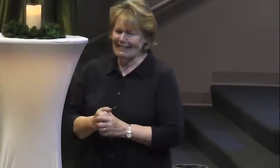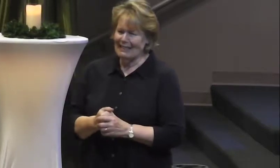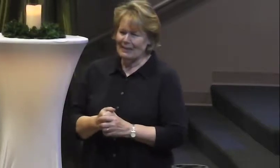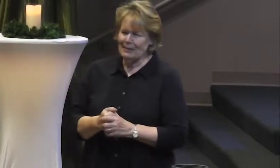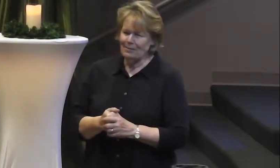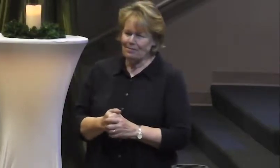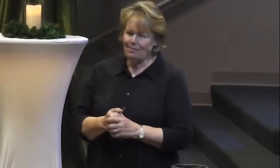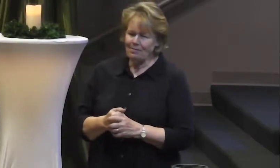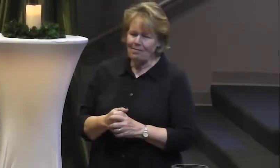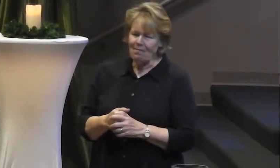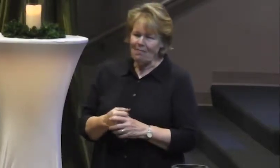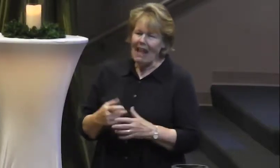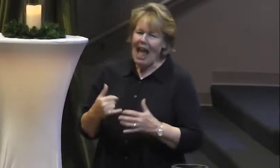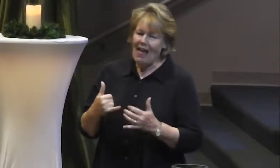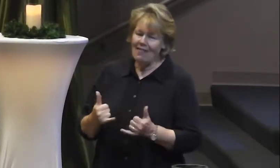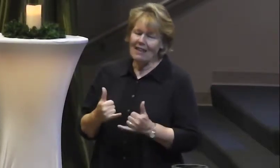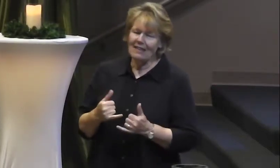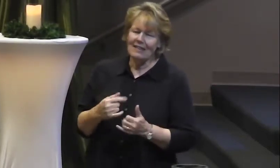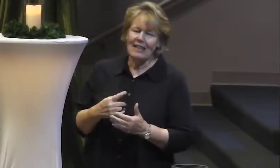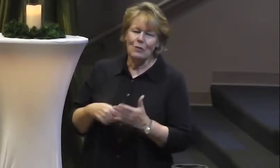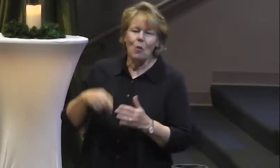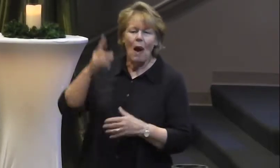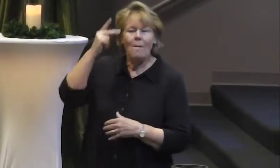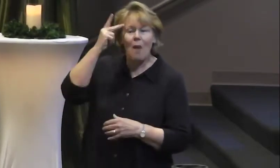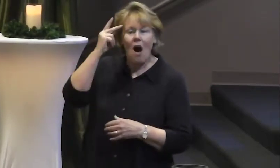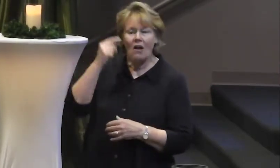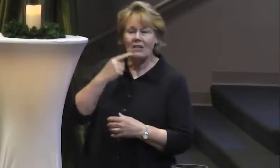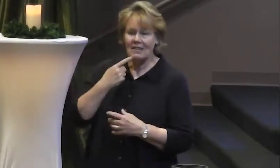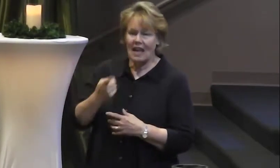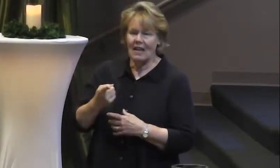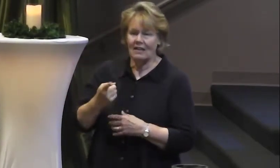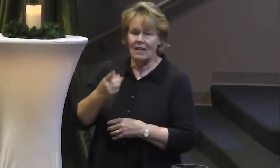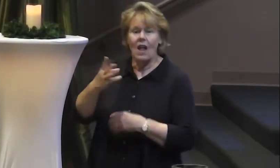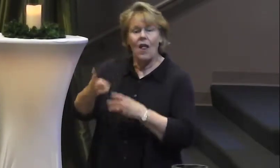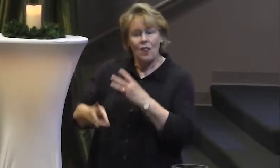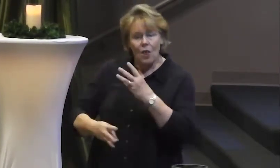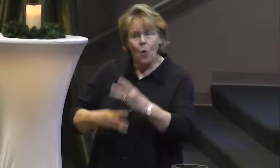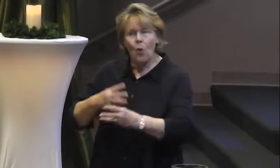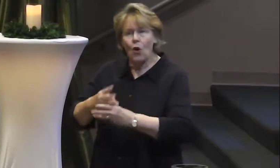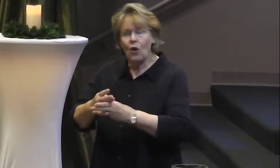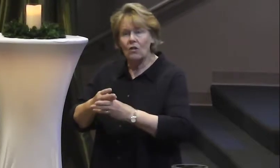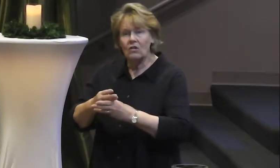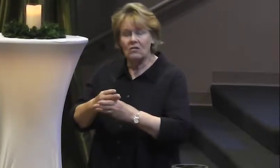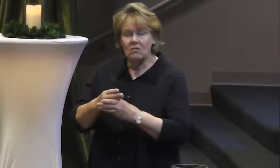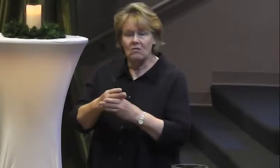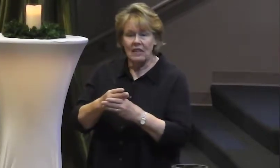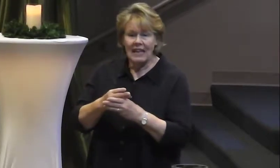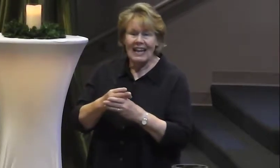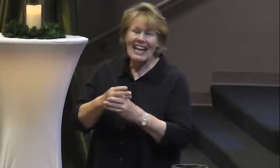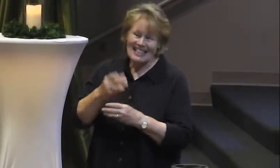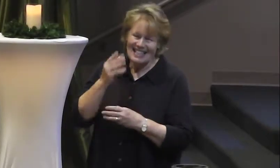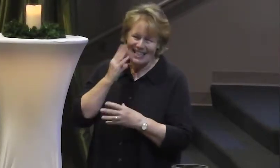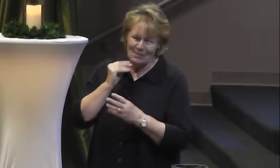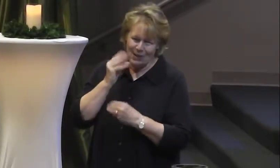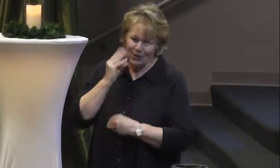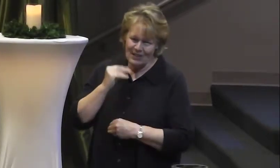And this is what Paul says the cosmos is going through. And I tell you what, displacements of